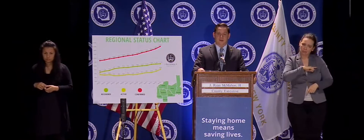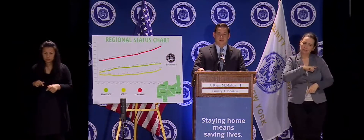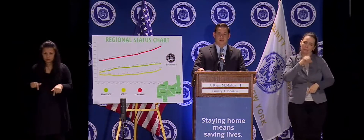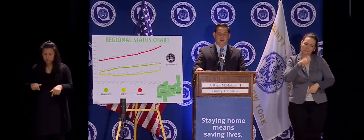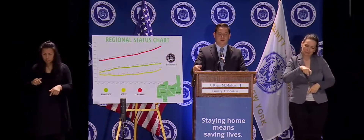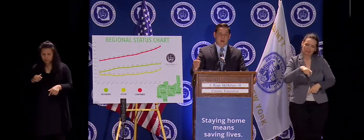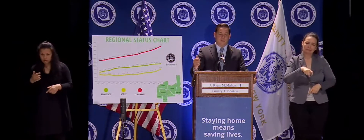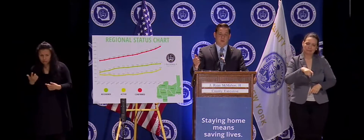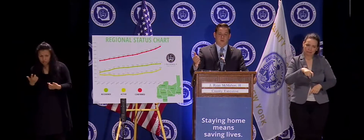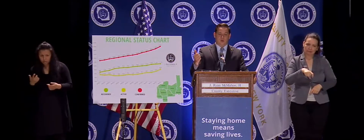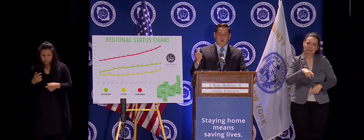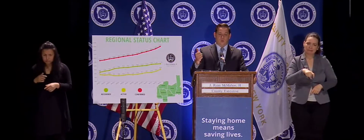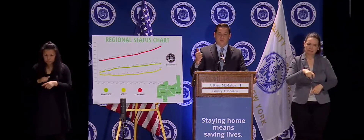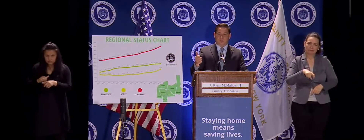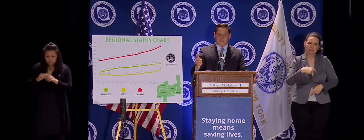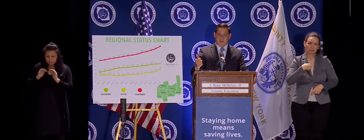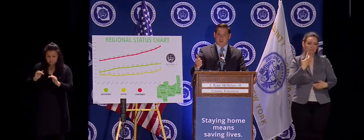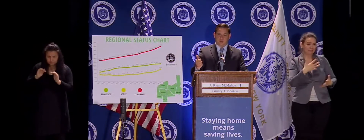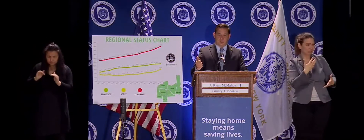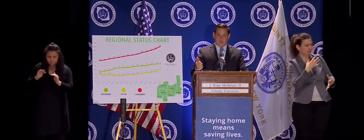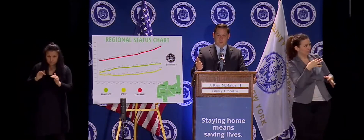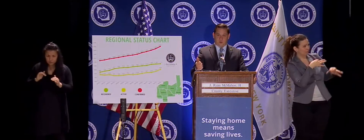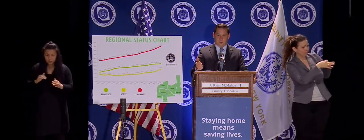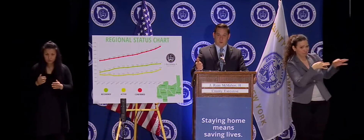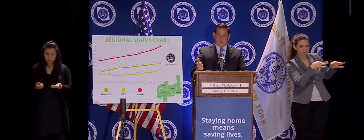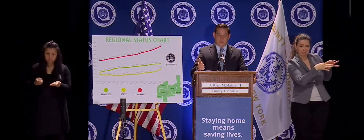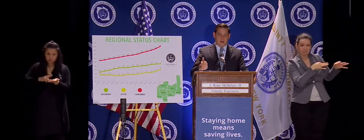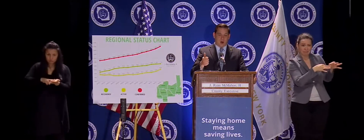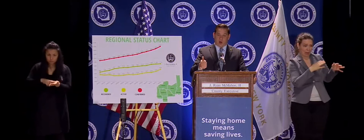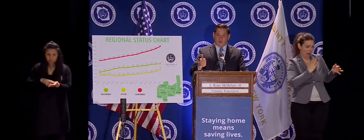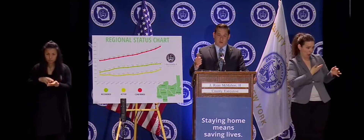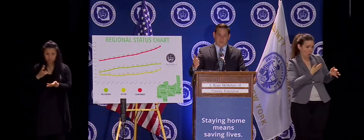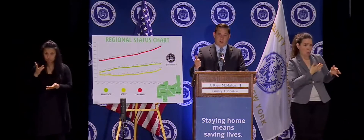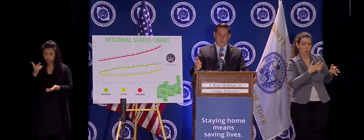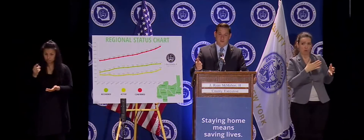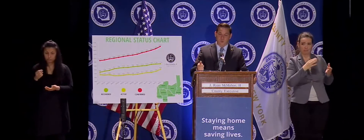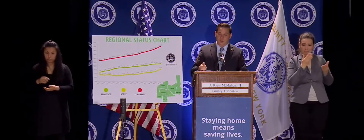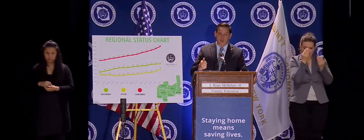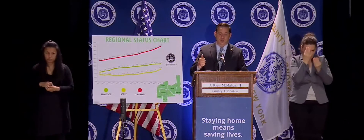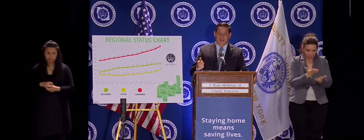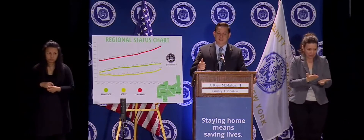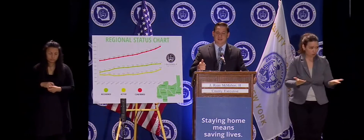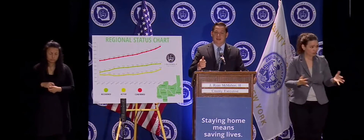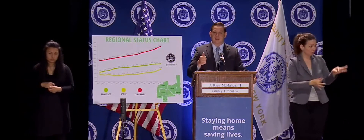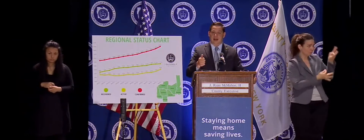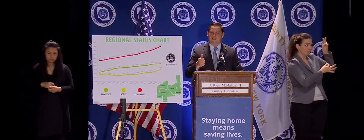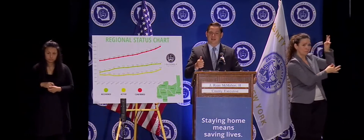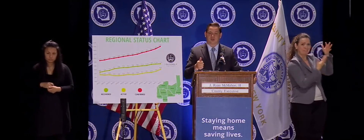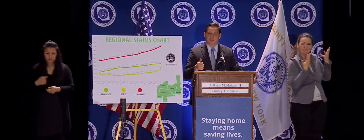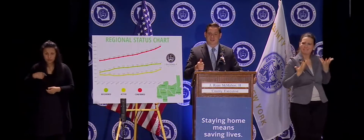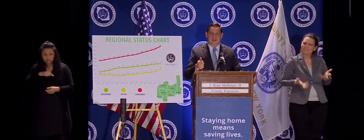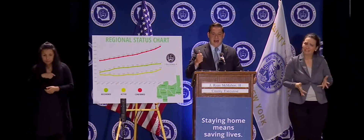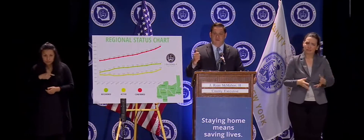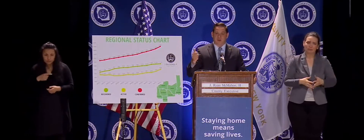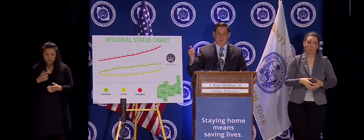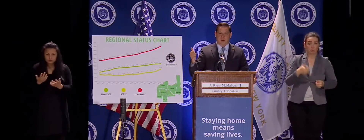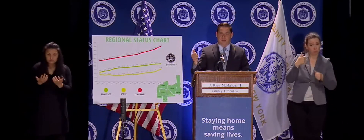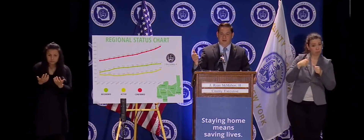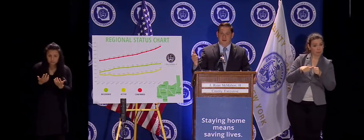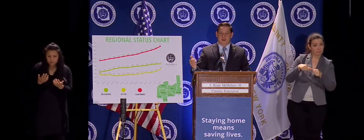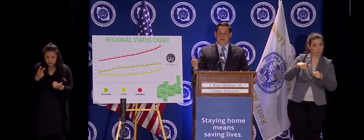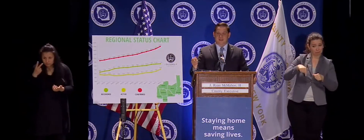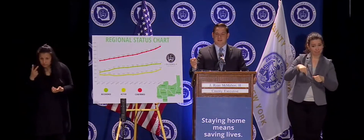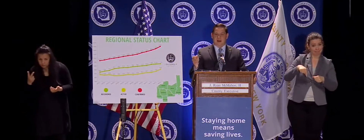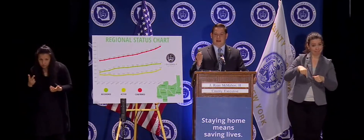up on this. Remember, we protect the communities vulnerable in all of our departments. We do tracing, contact tracing in every